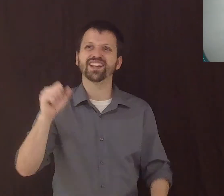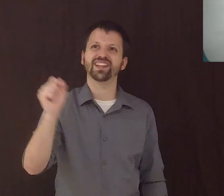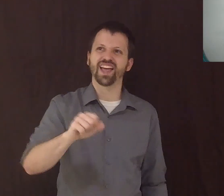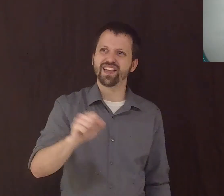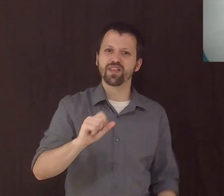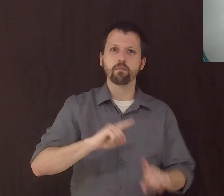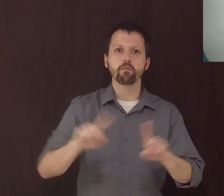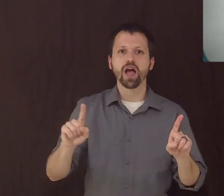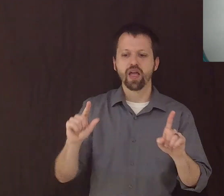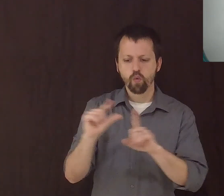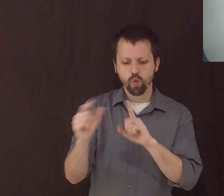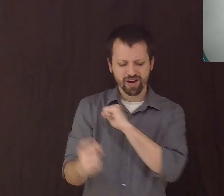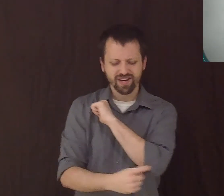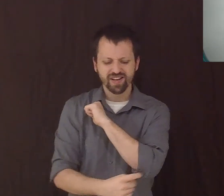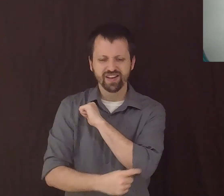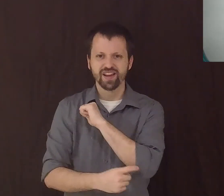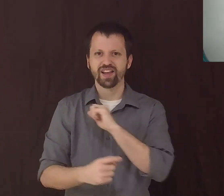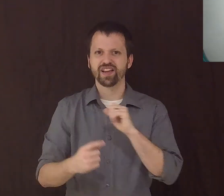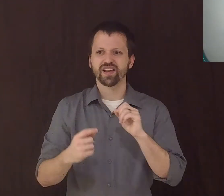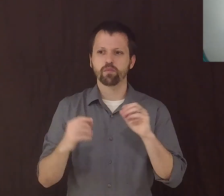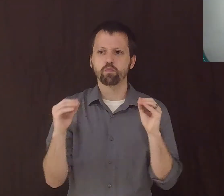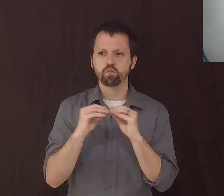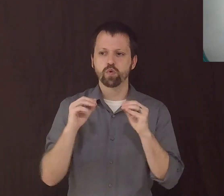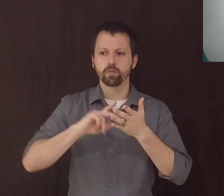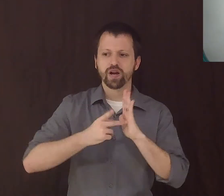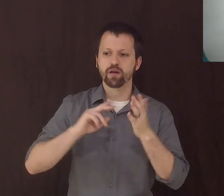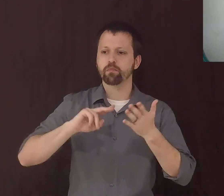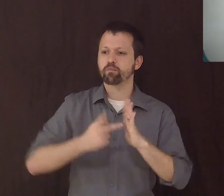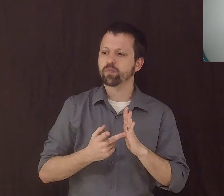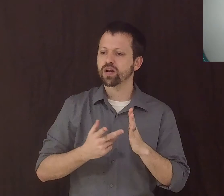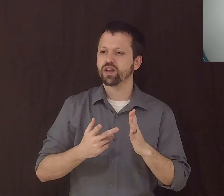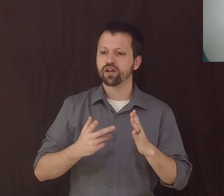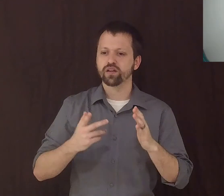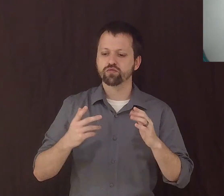of that. But the word temptation there simply means adversity. He says,